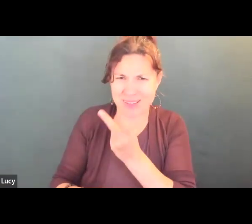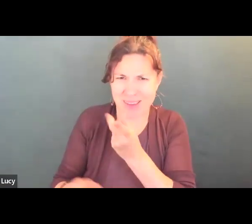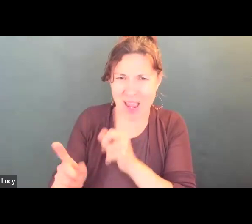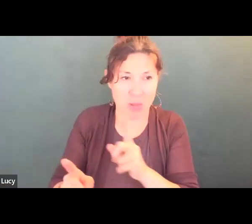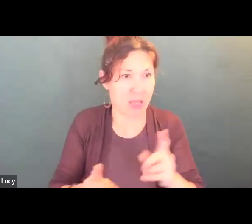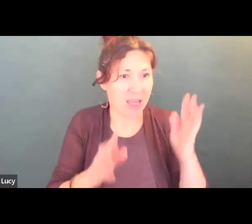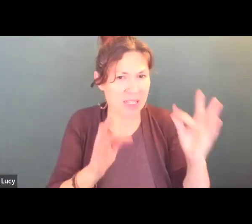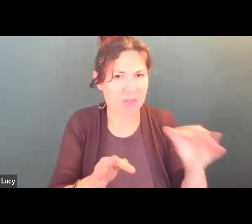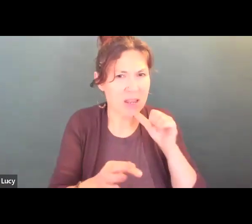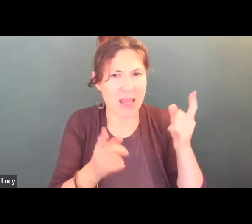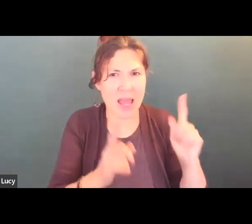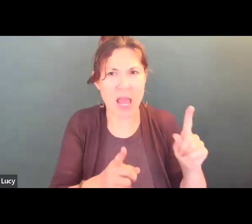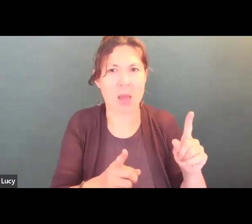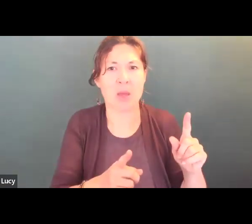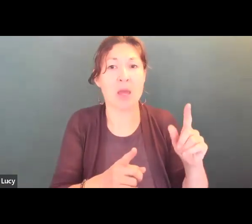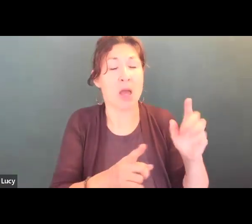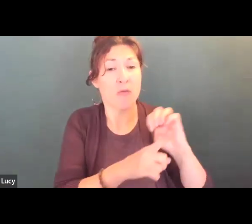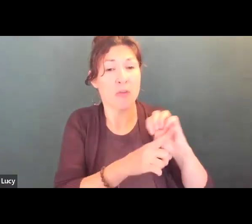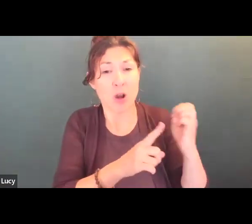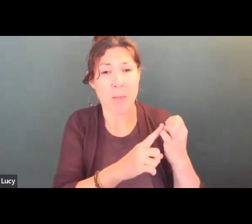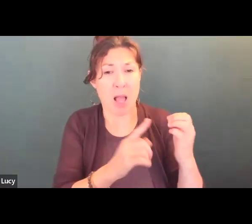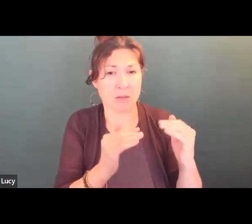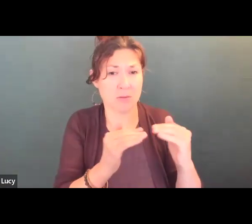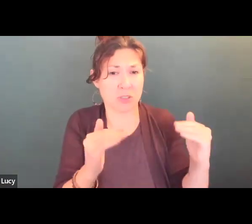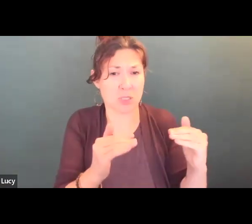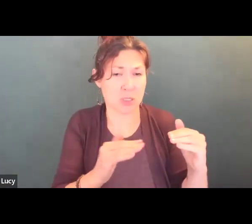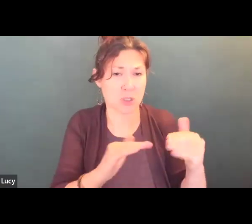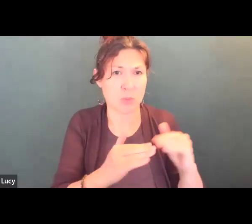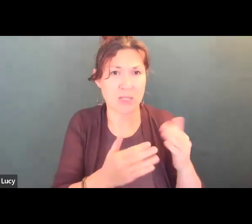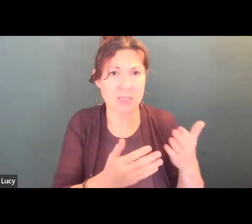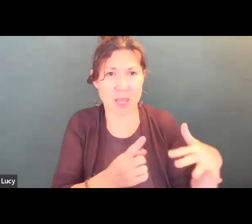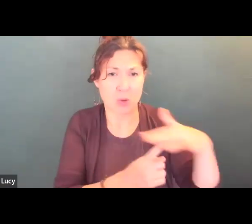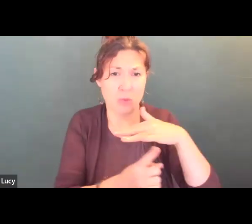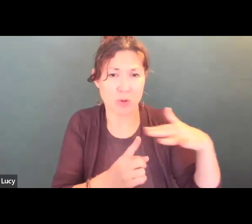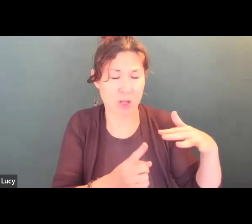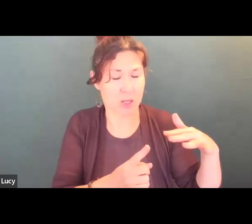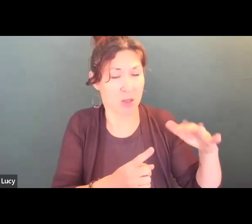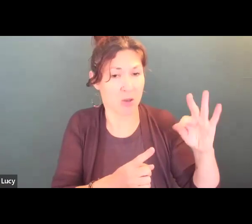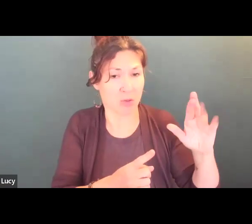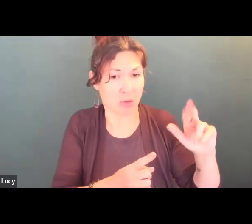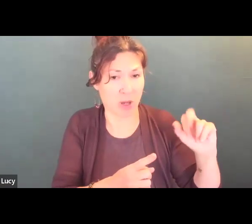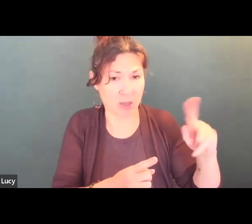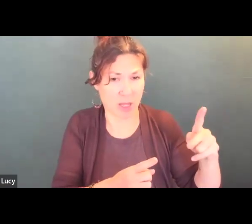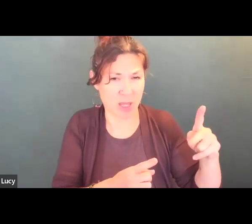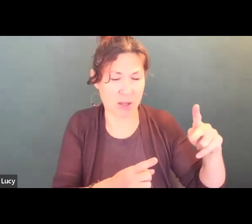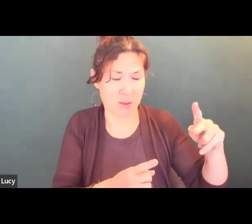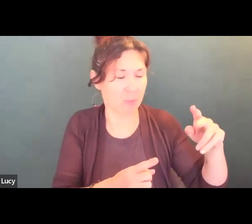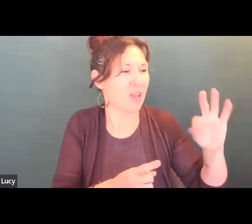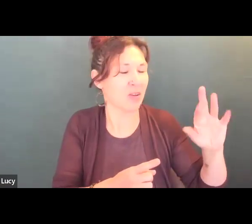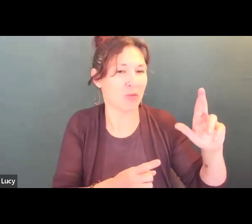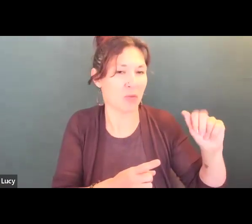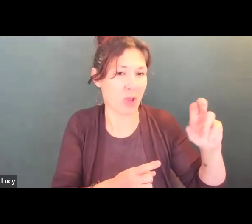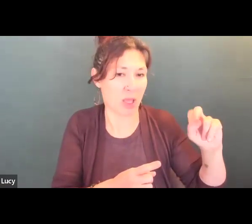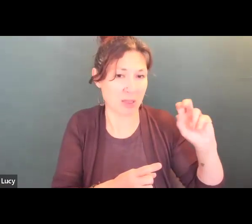the environmental justice communities around Franklin Park. Environmental justice protections, public land protections, and